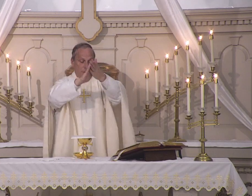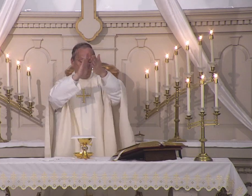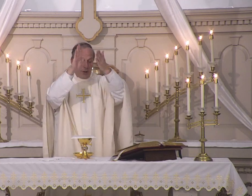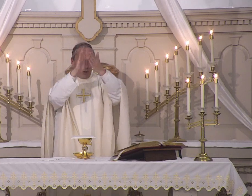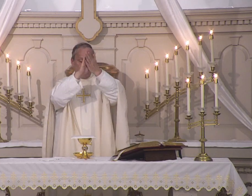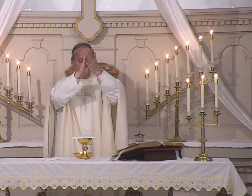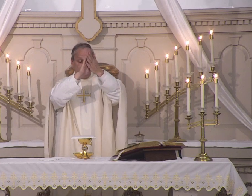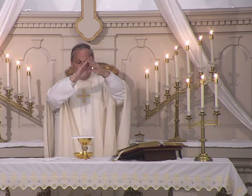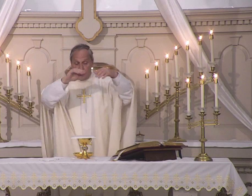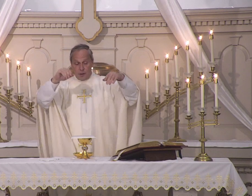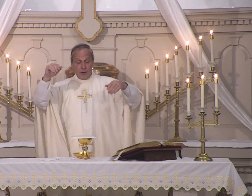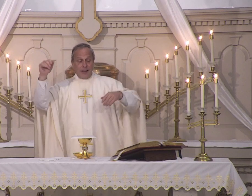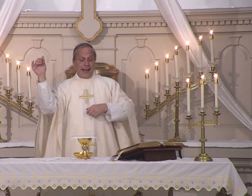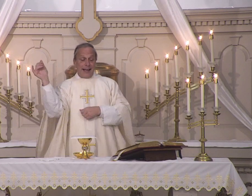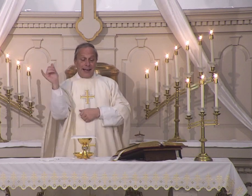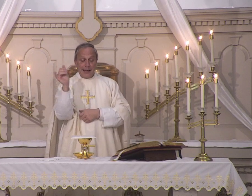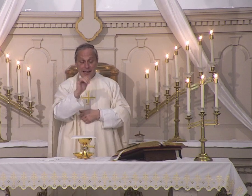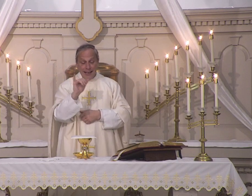your praise.